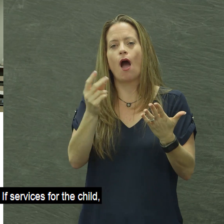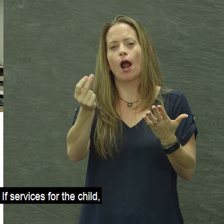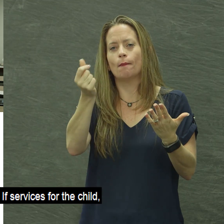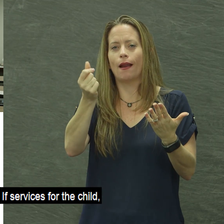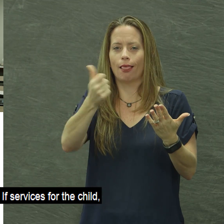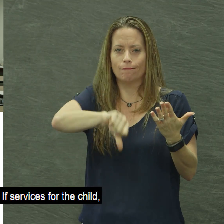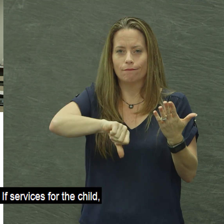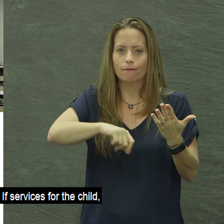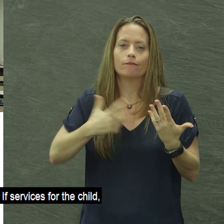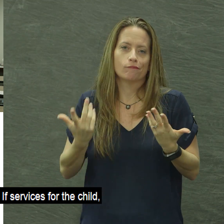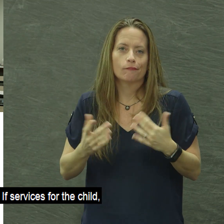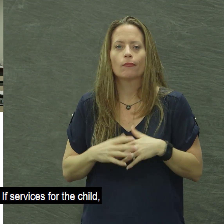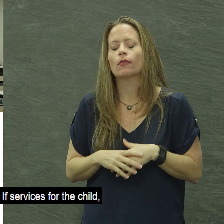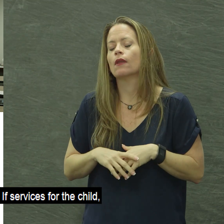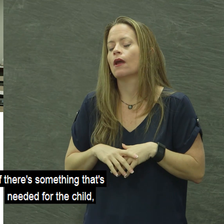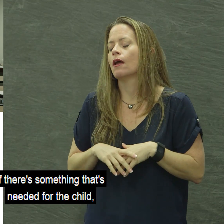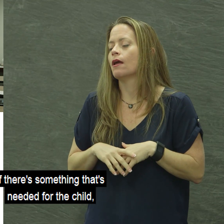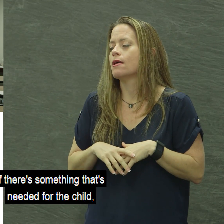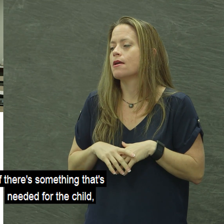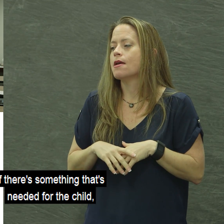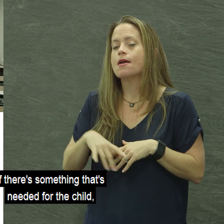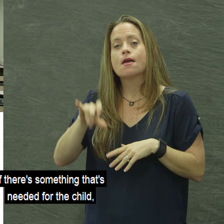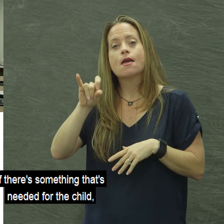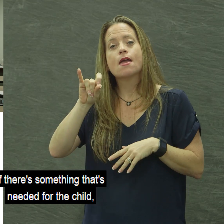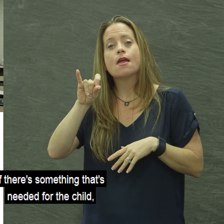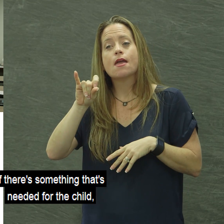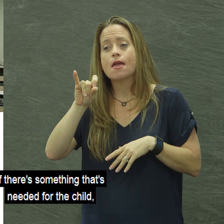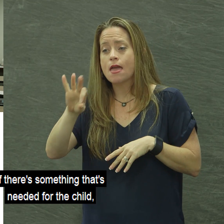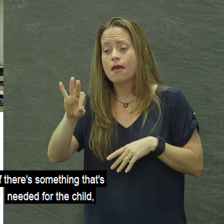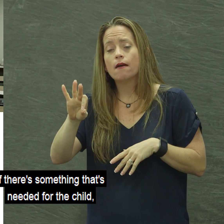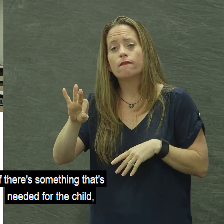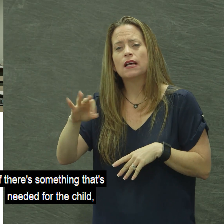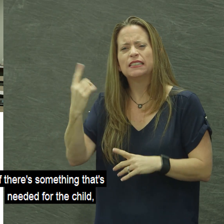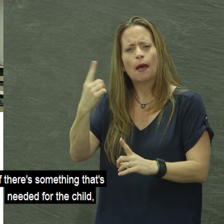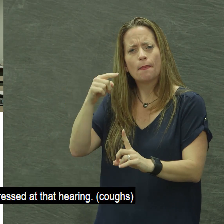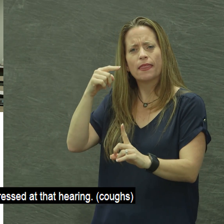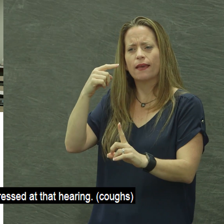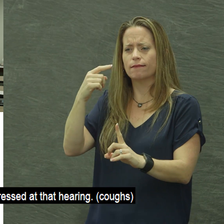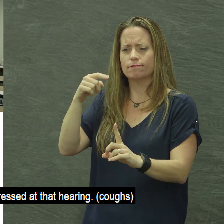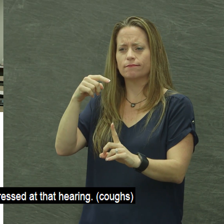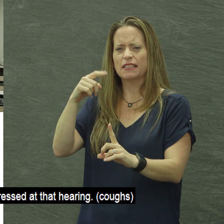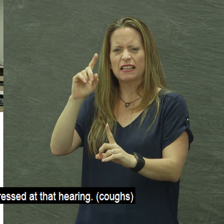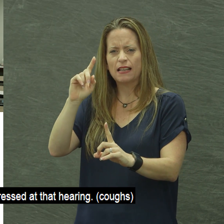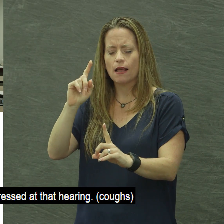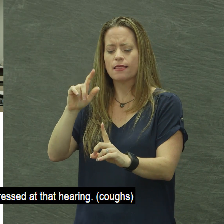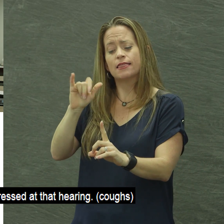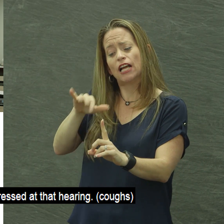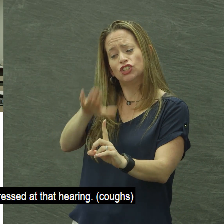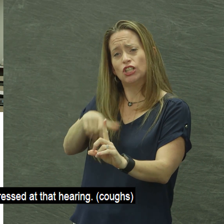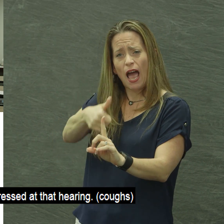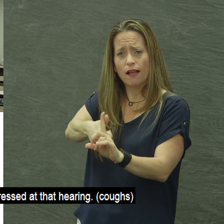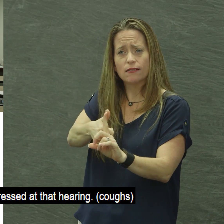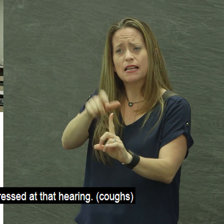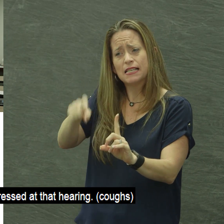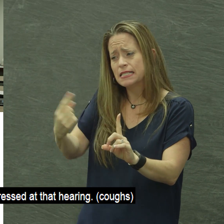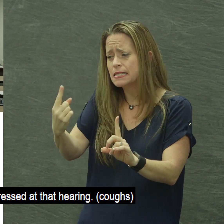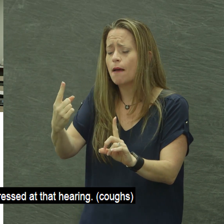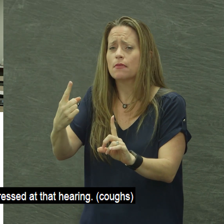If services for the child, if there's something that's needed for the child, it's addressed at that hearing.